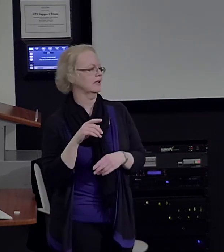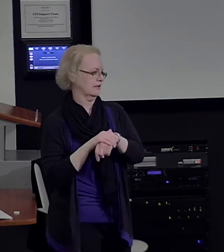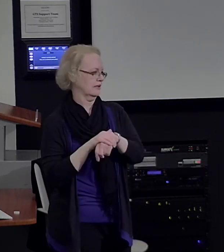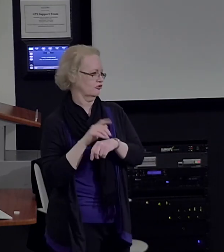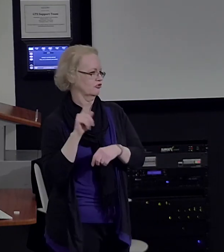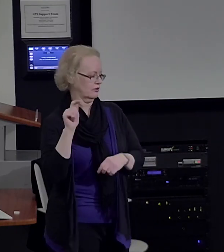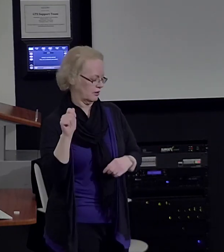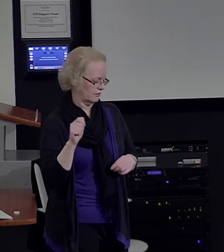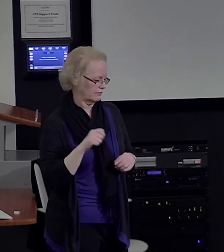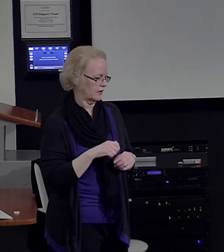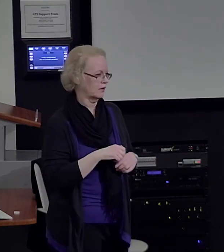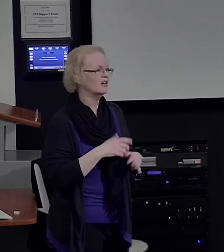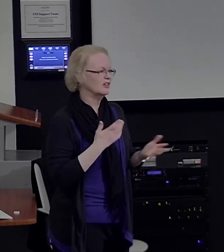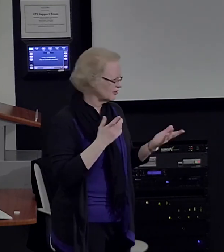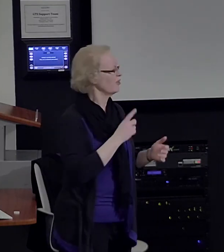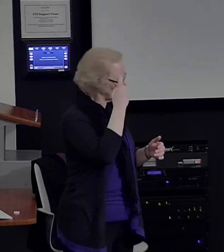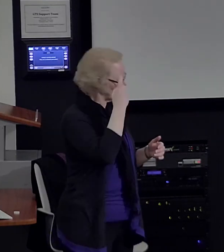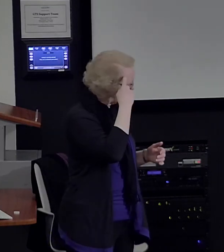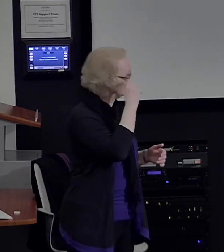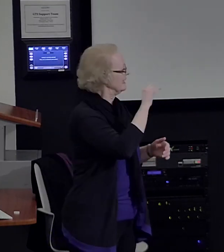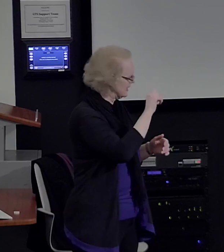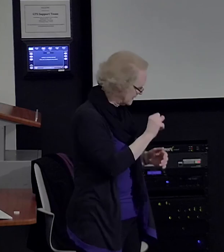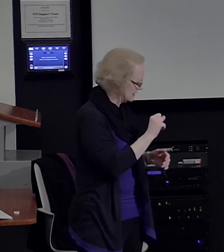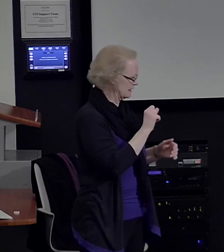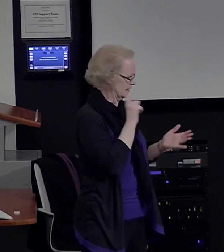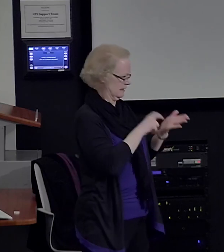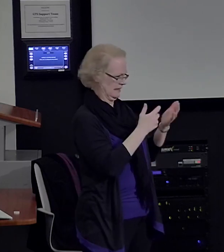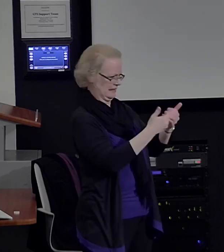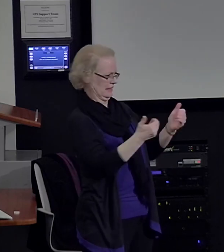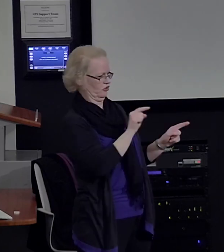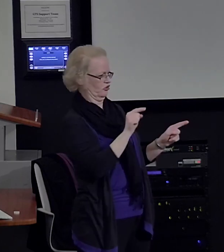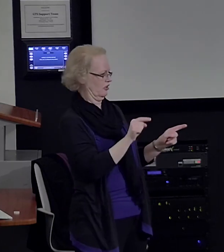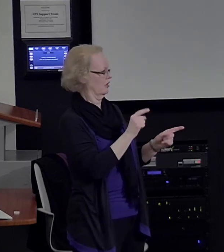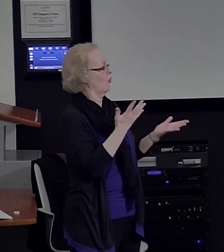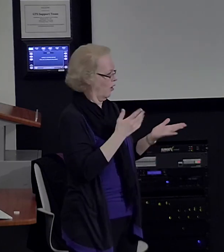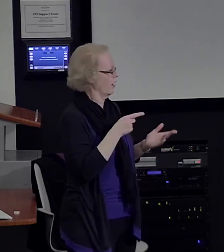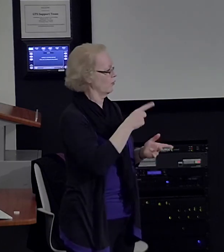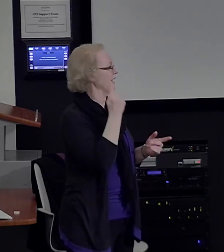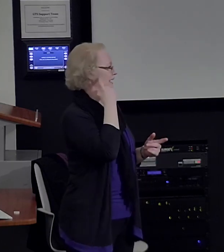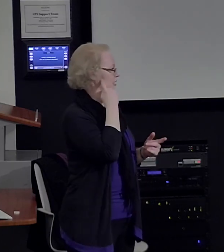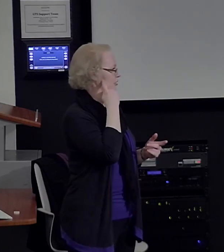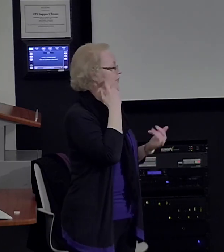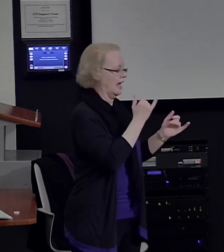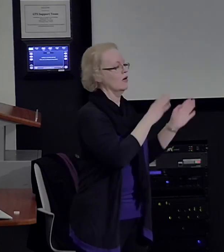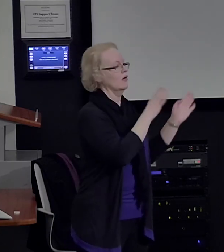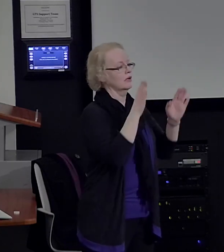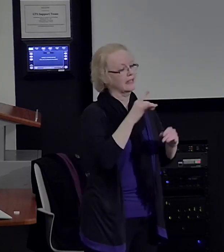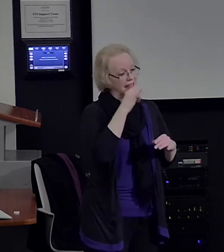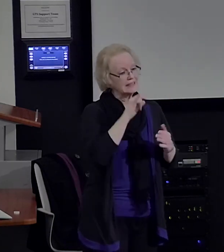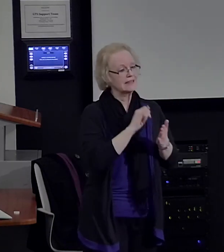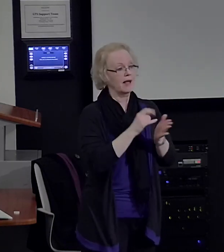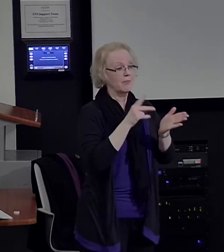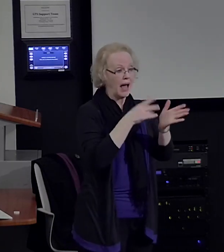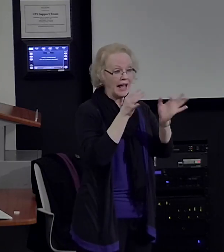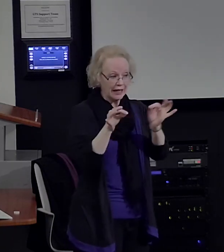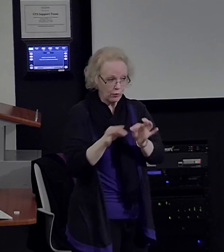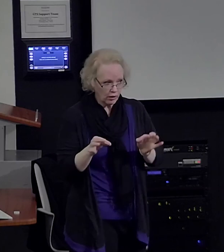So the brain is distinguishing what it's hearing. So what about kids that are bilingual that are hearing both?